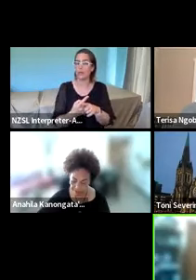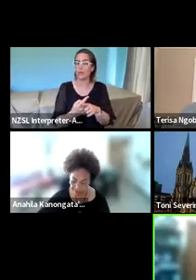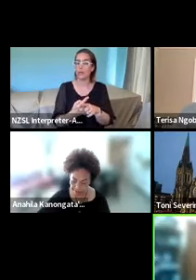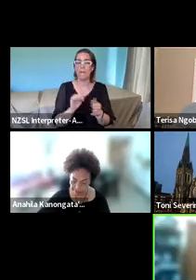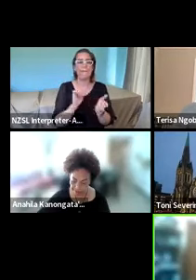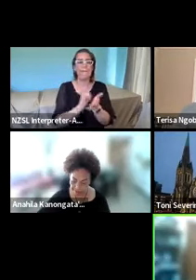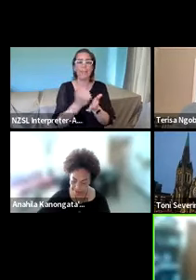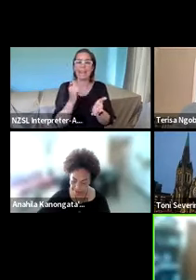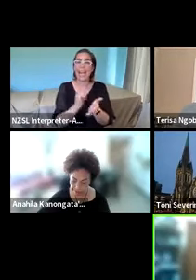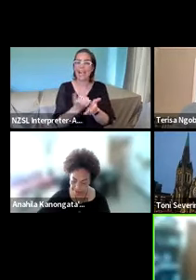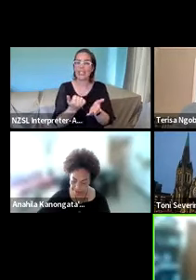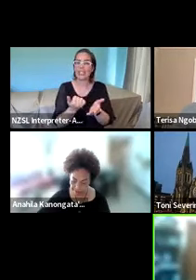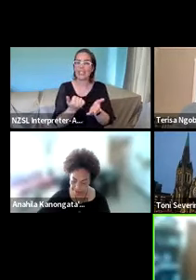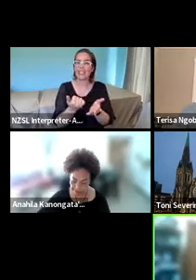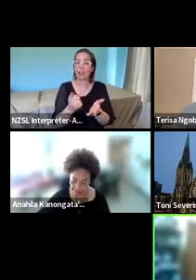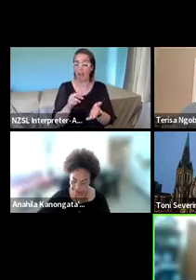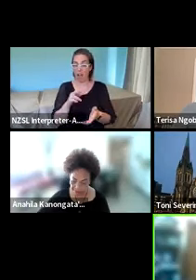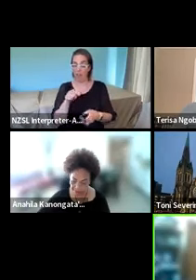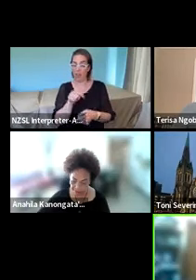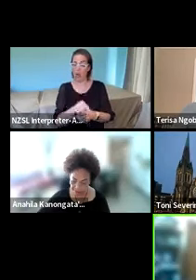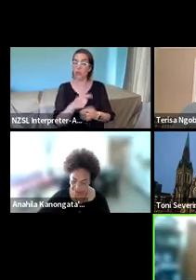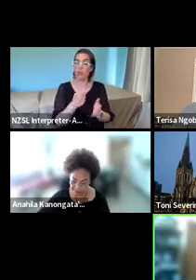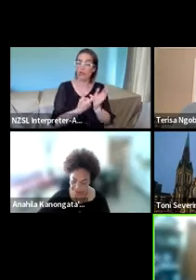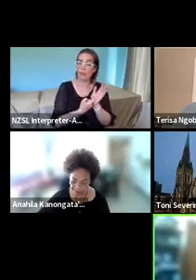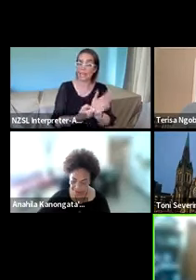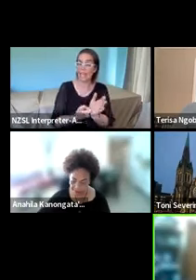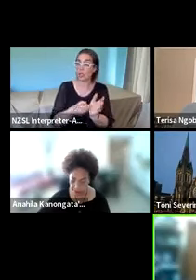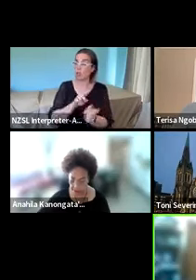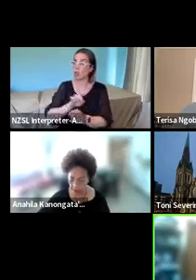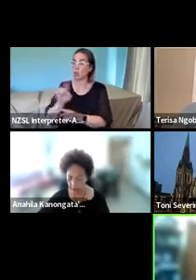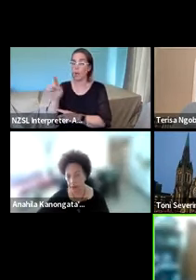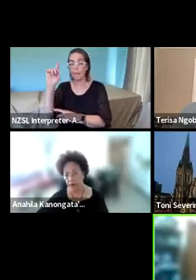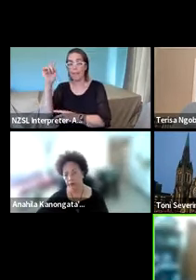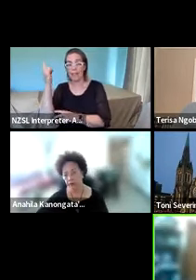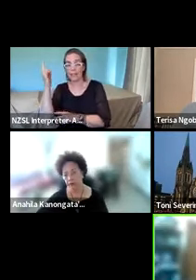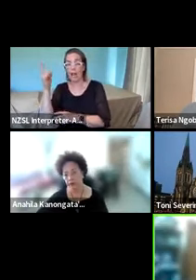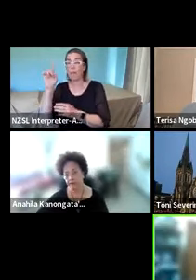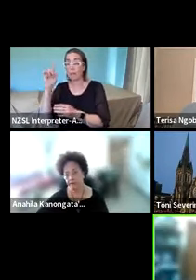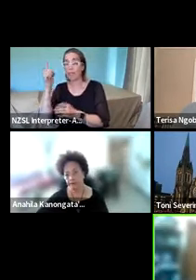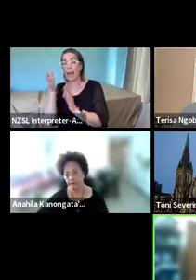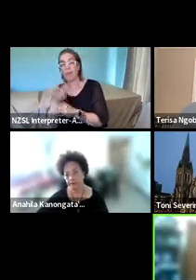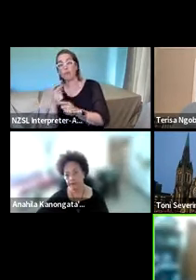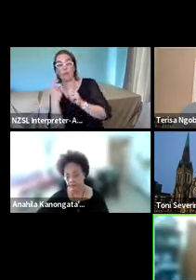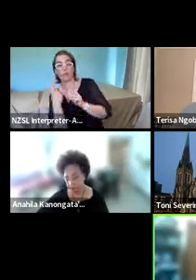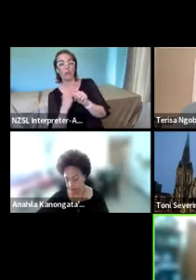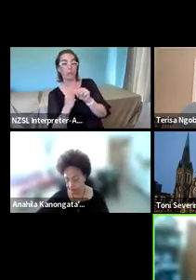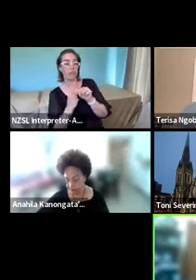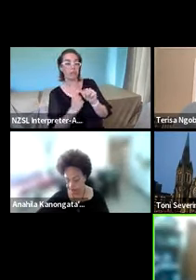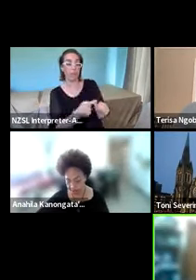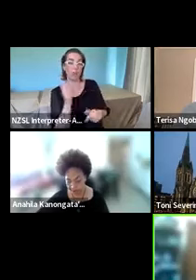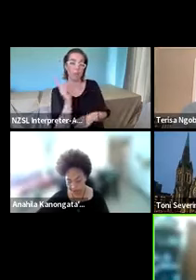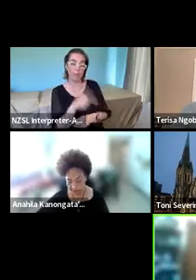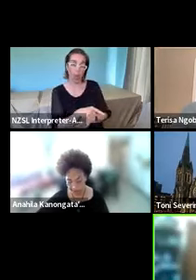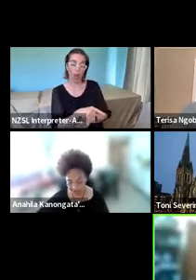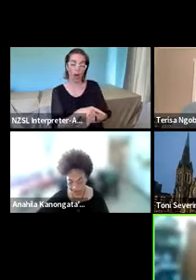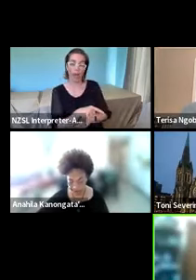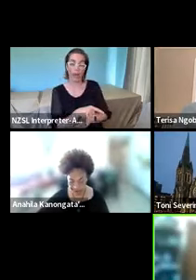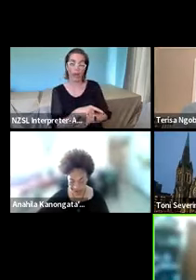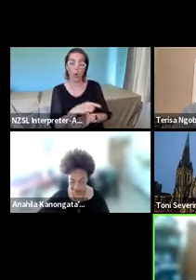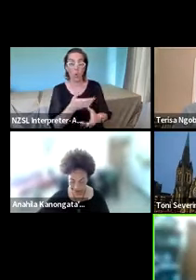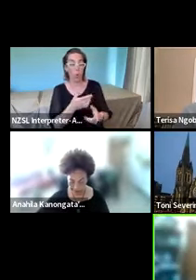publication of any of those recommendations to the minister, and then the minister having to be accountable back for